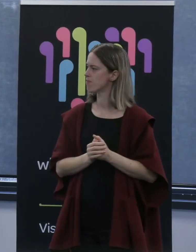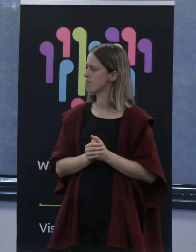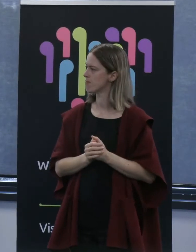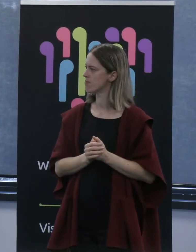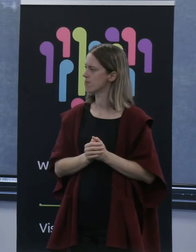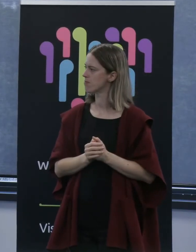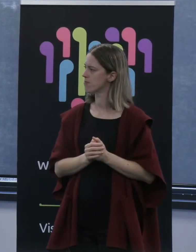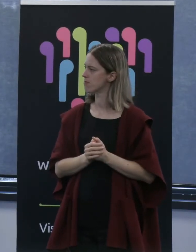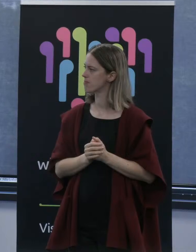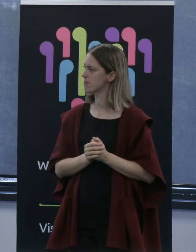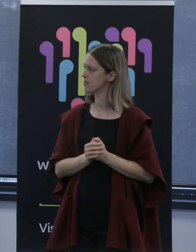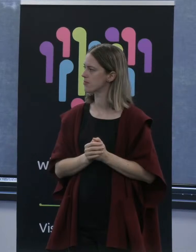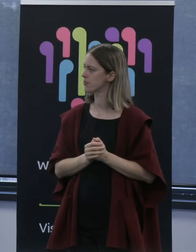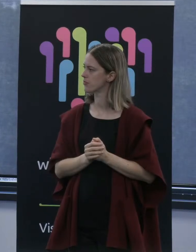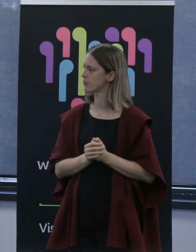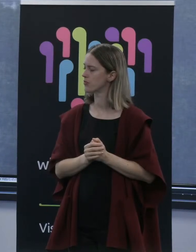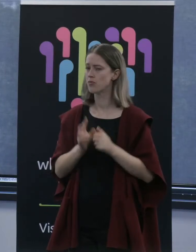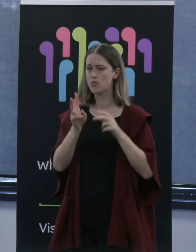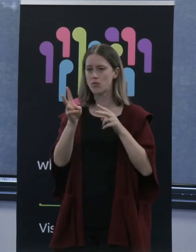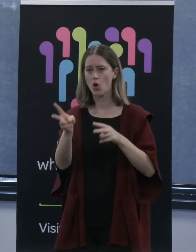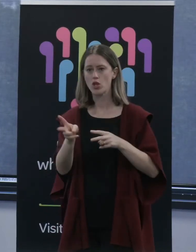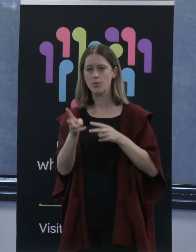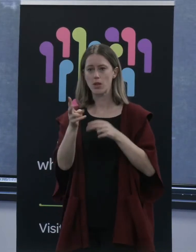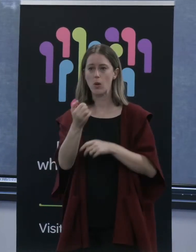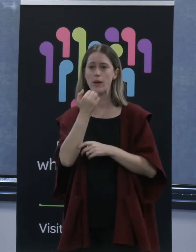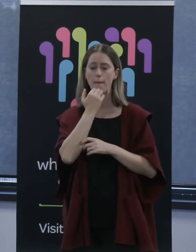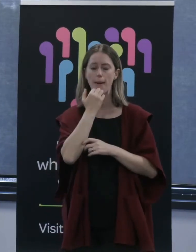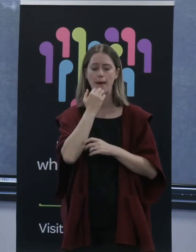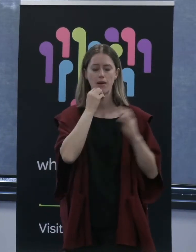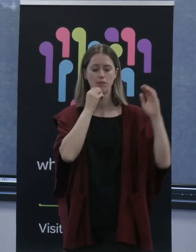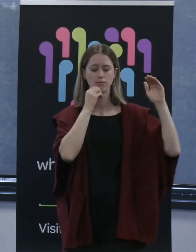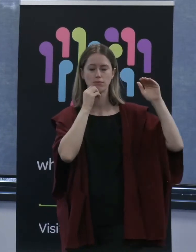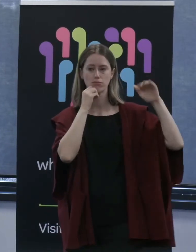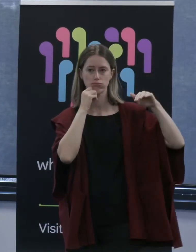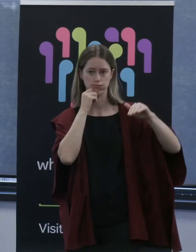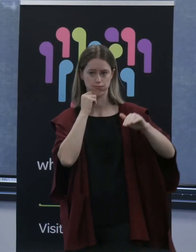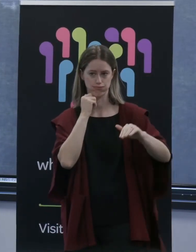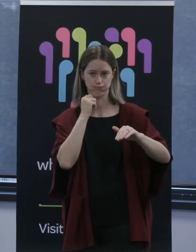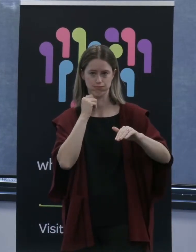again those hospitalised cases is coming down,